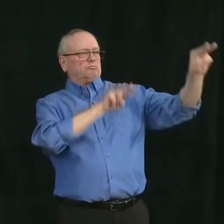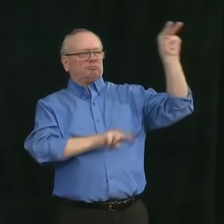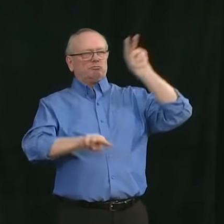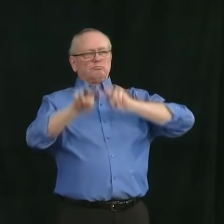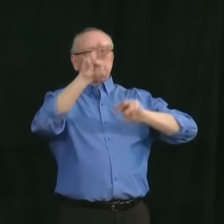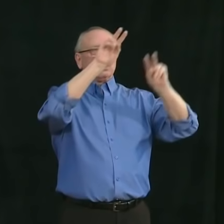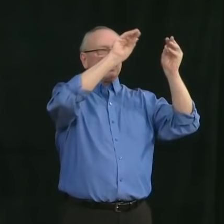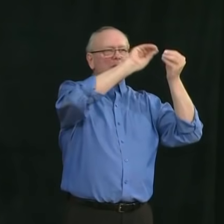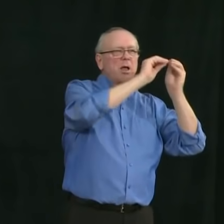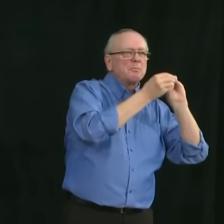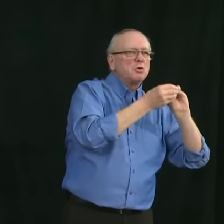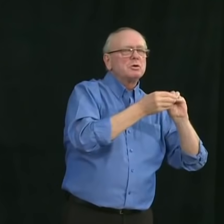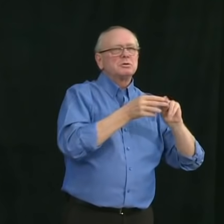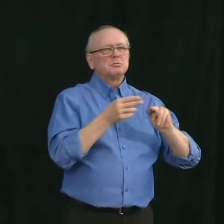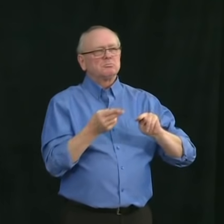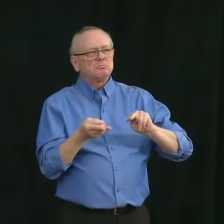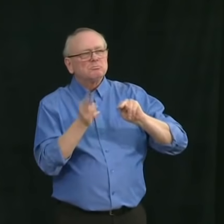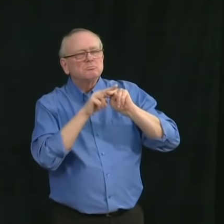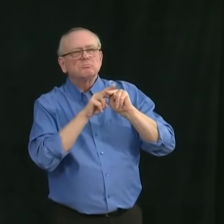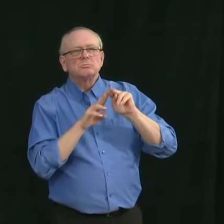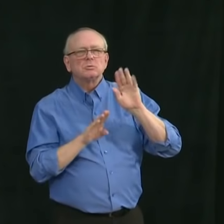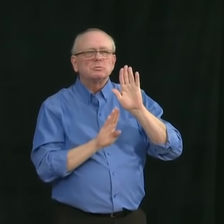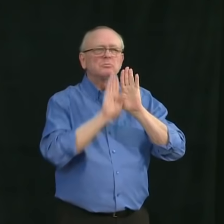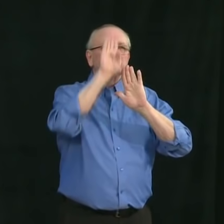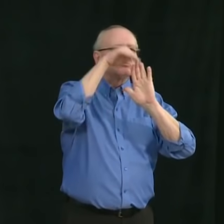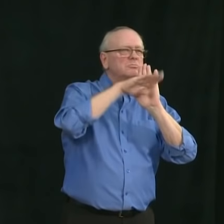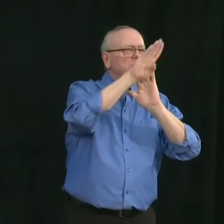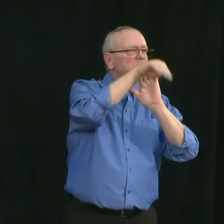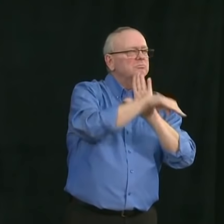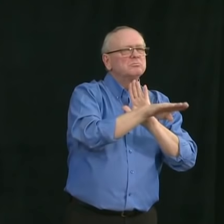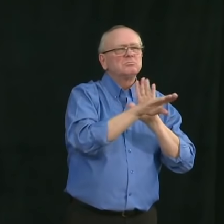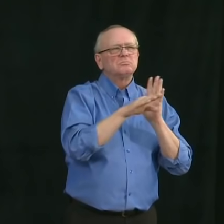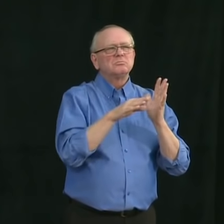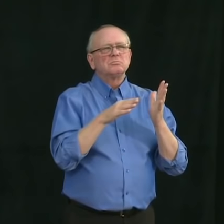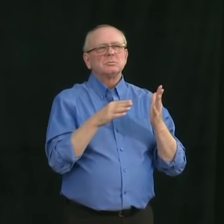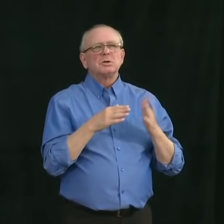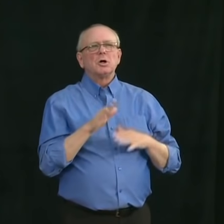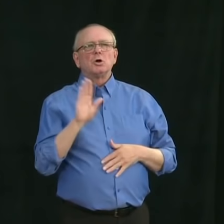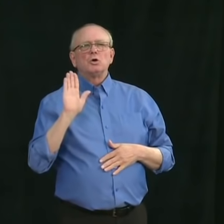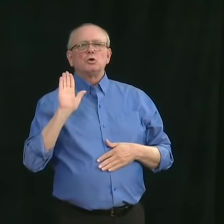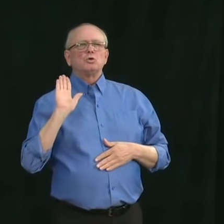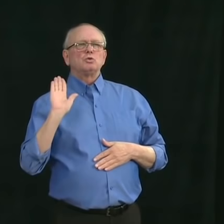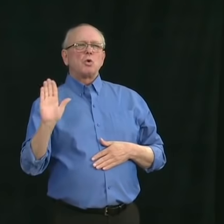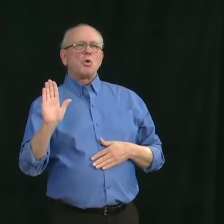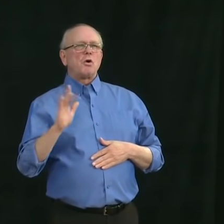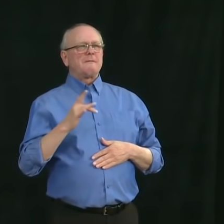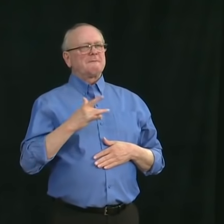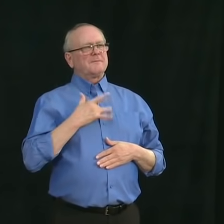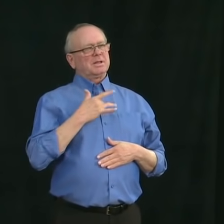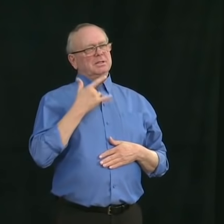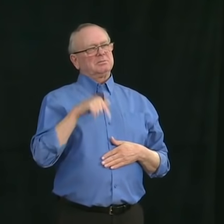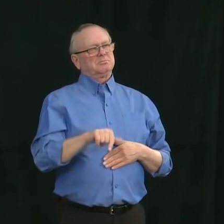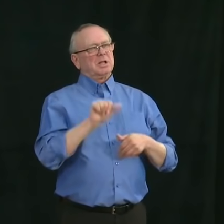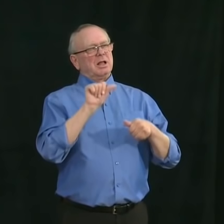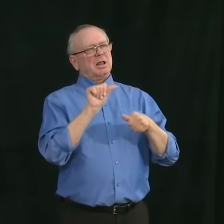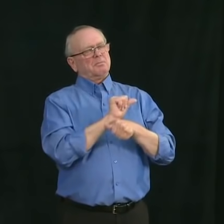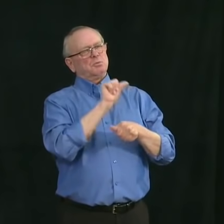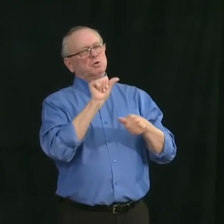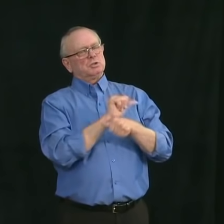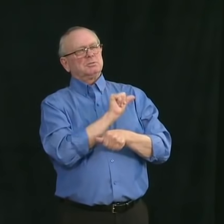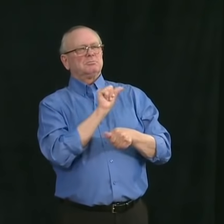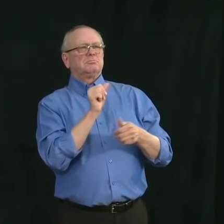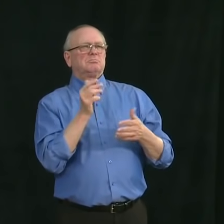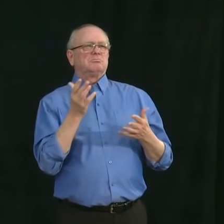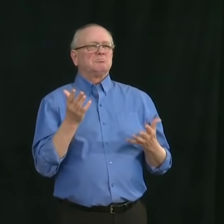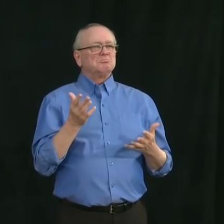how do you see Alberta doing, especially in reference to the modeling we saw